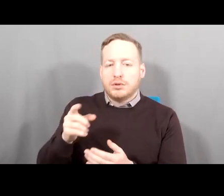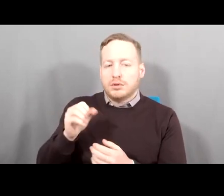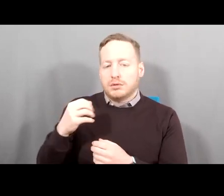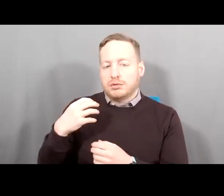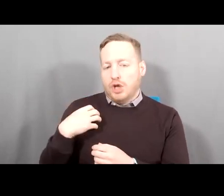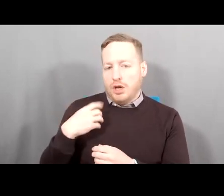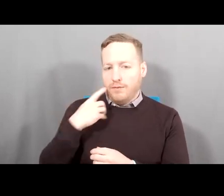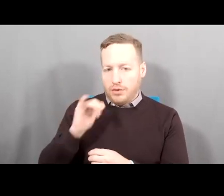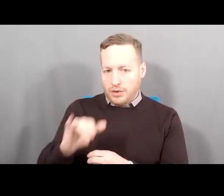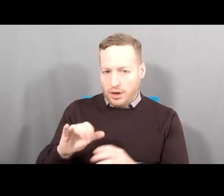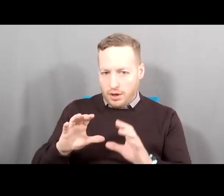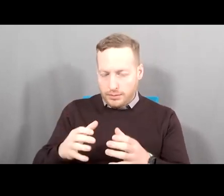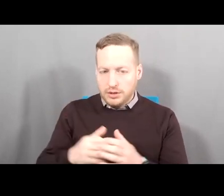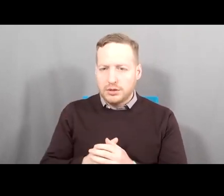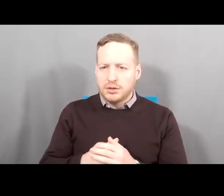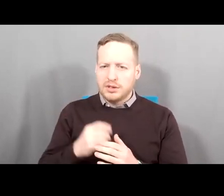And